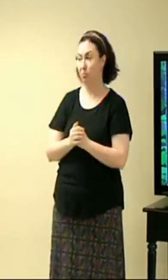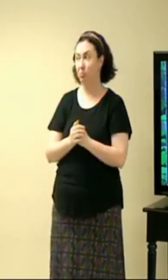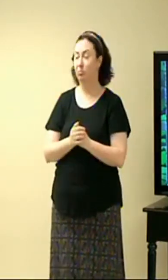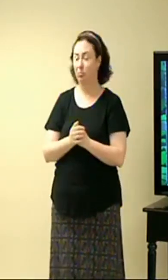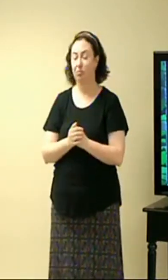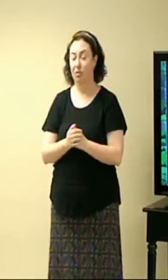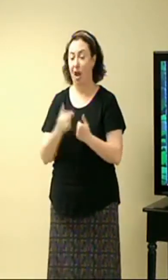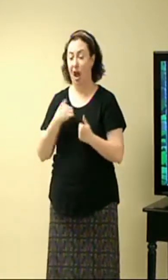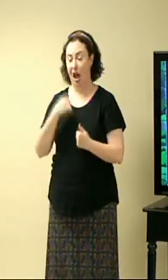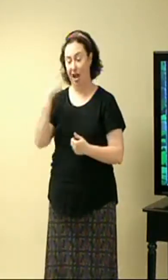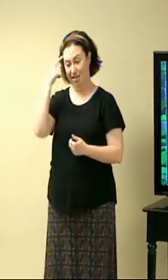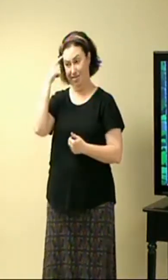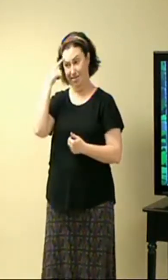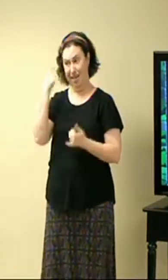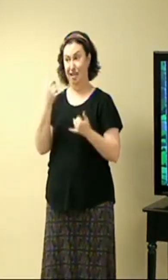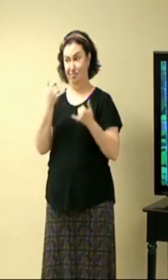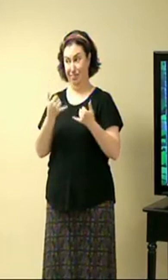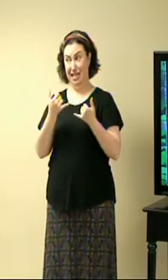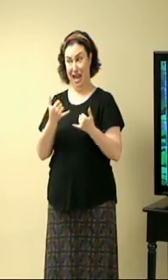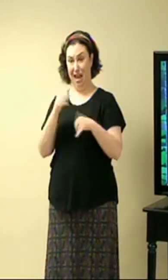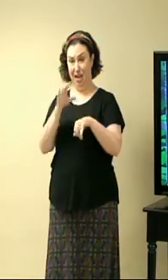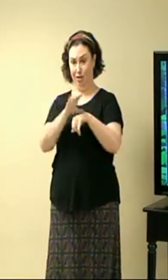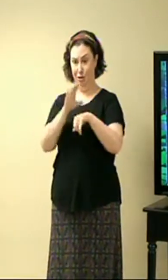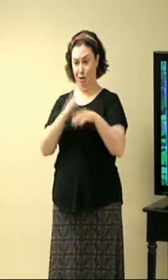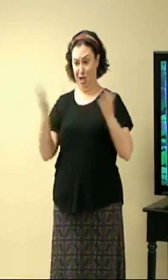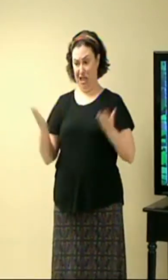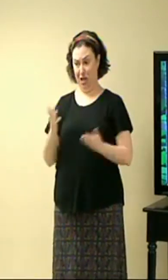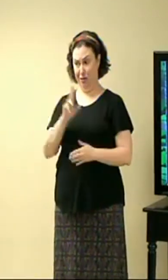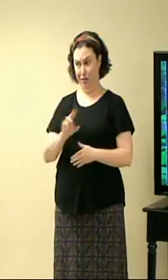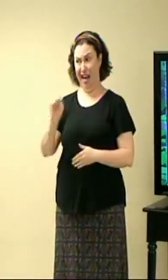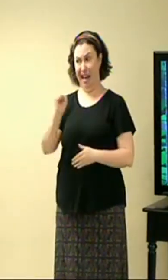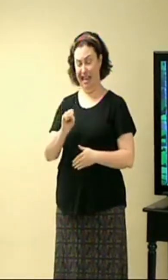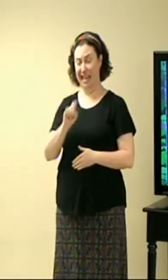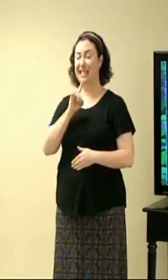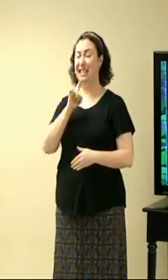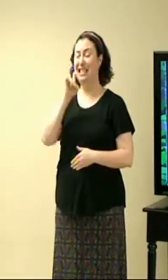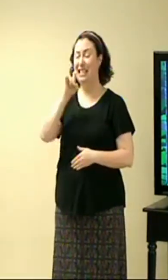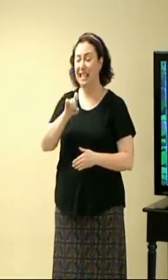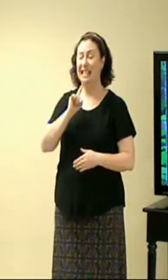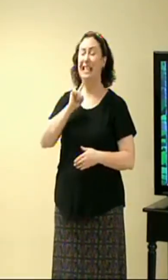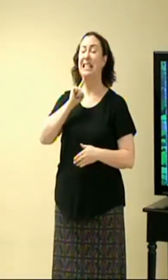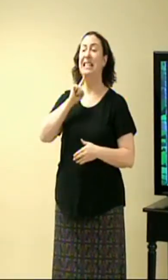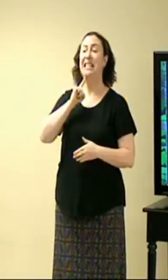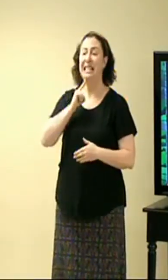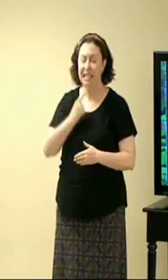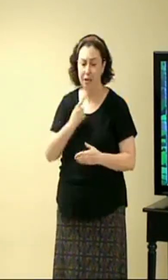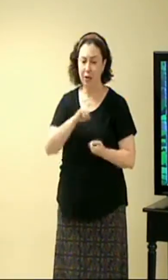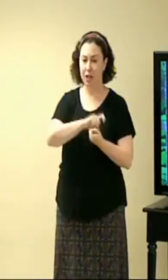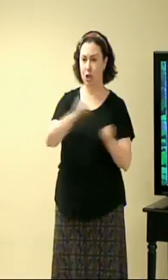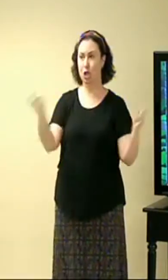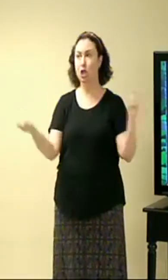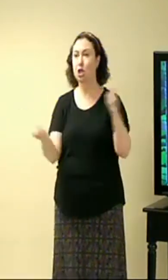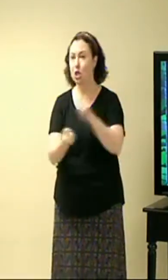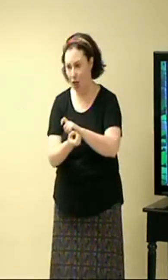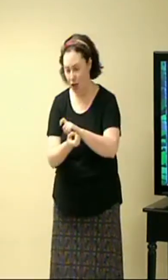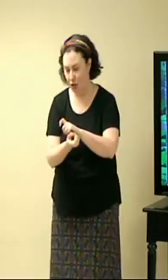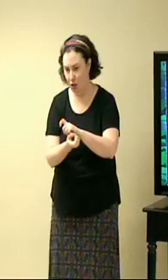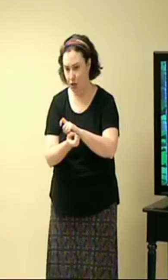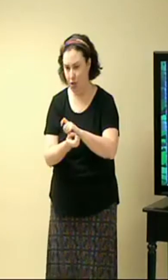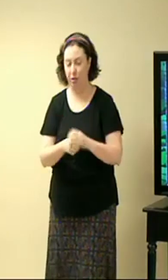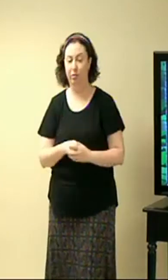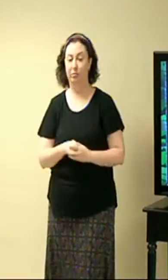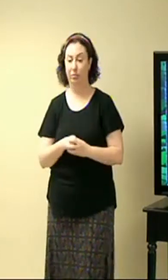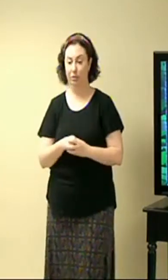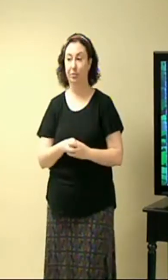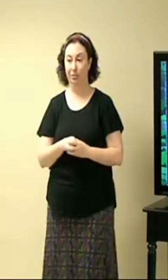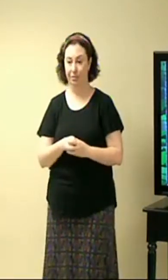United States is in need of serious transformation, in need of serious change. And it's not just that I believe this. I believe what we're going to